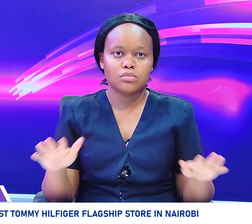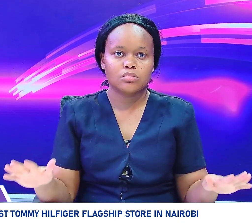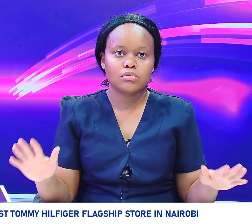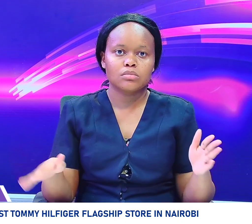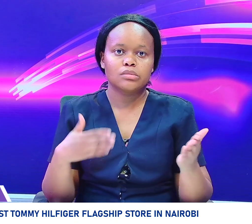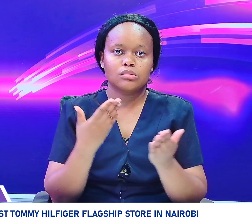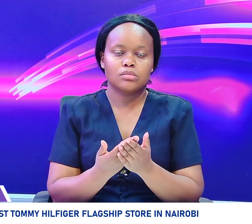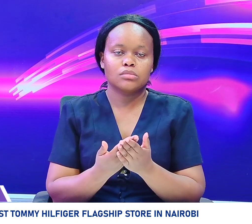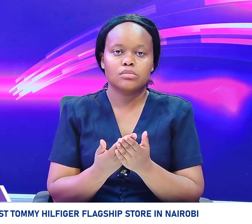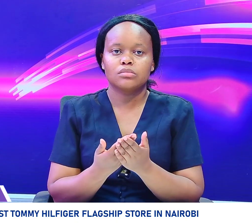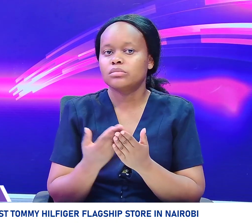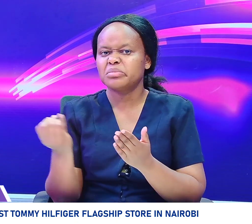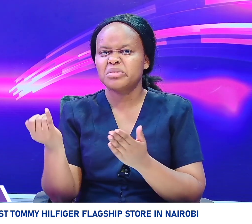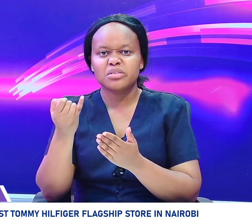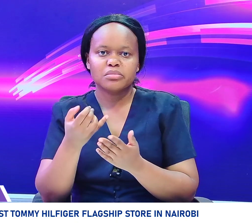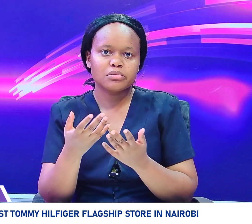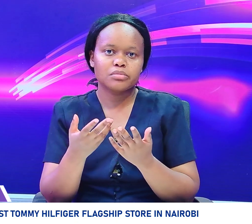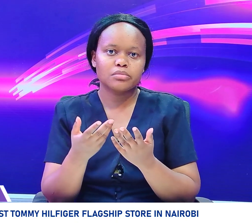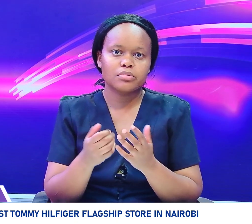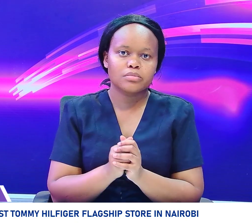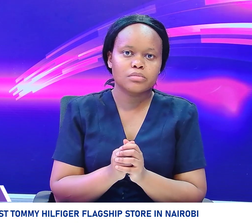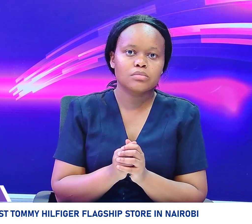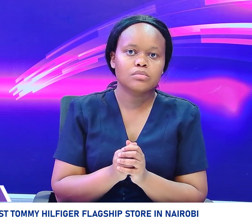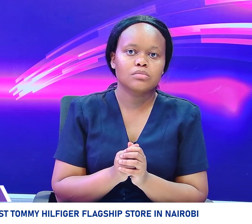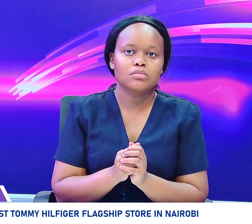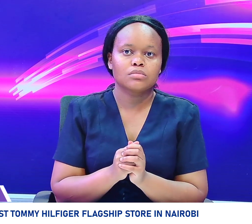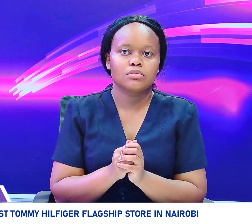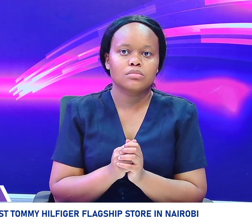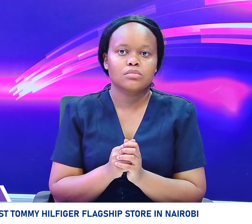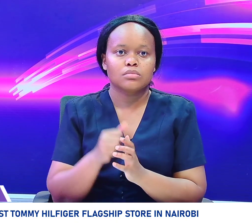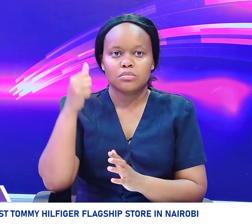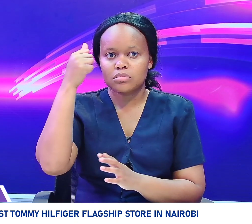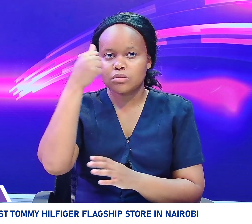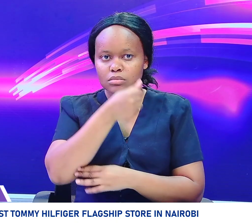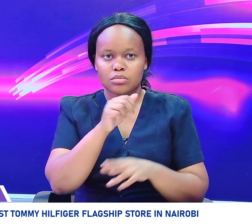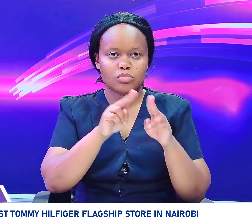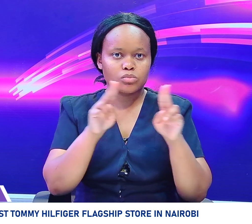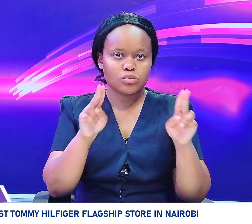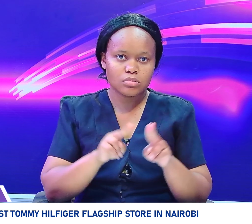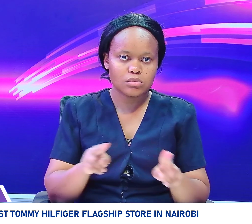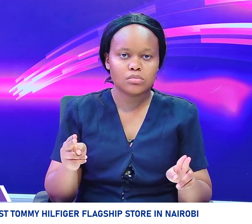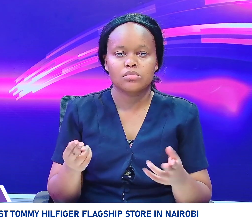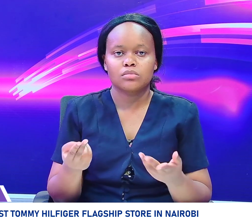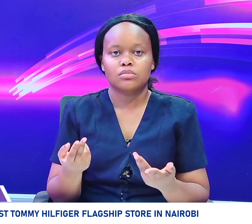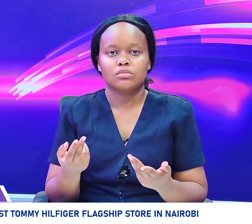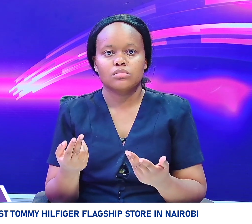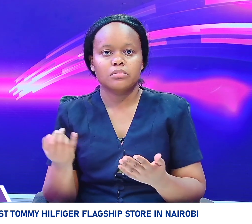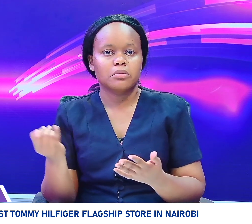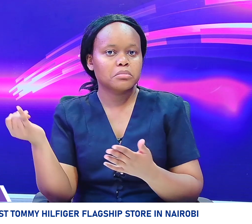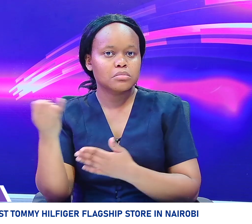renowned Tommy Hilfiger brand to the Kenyan market, and the purpose-designed retail